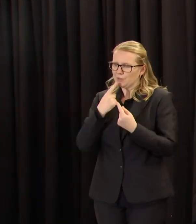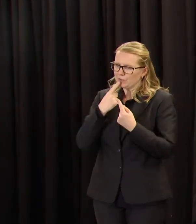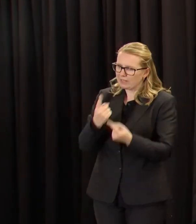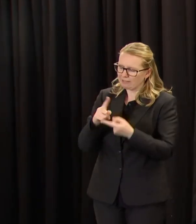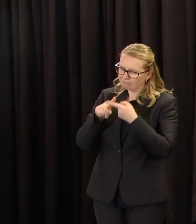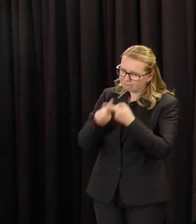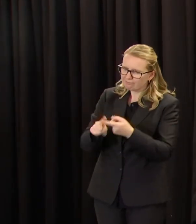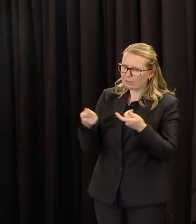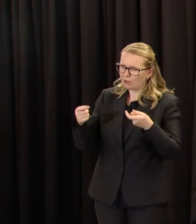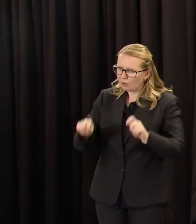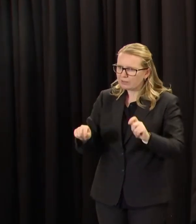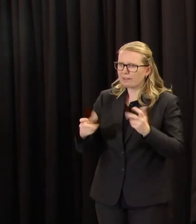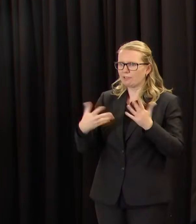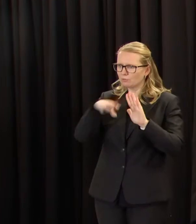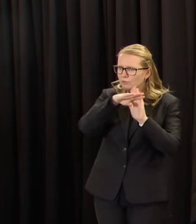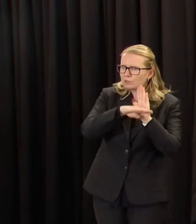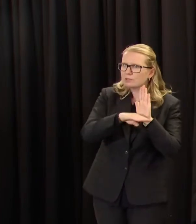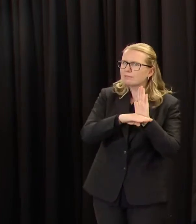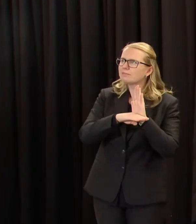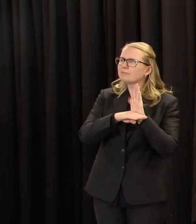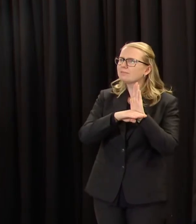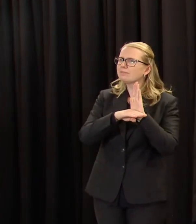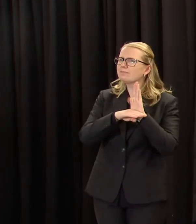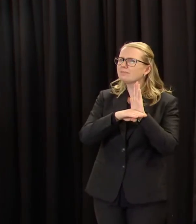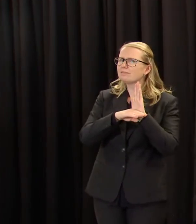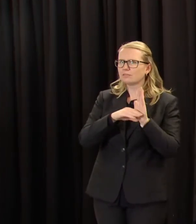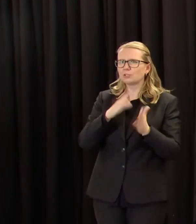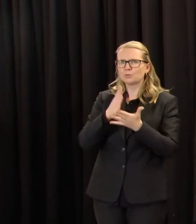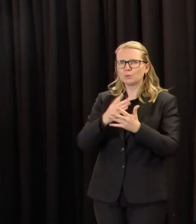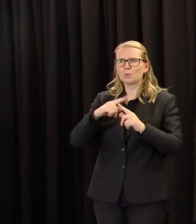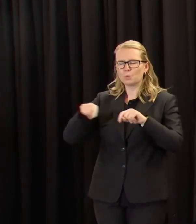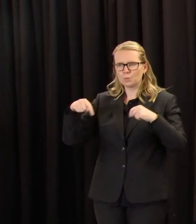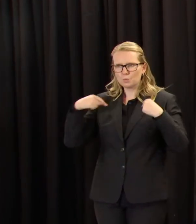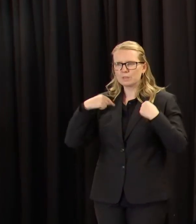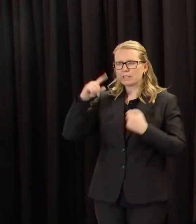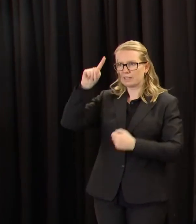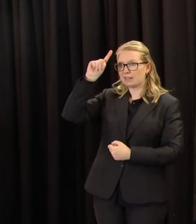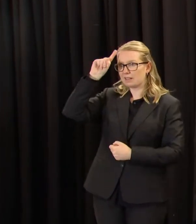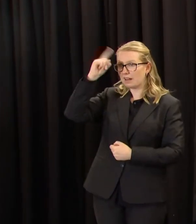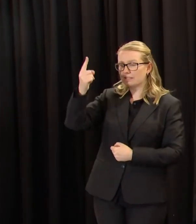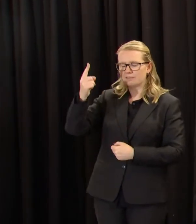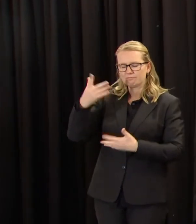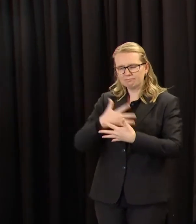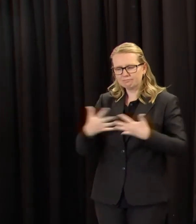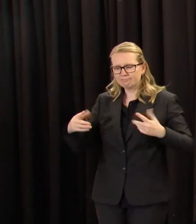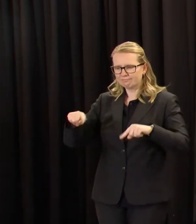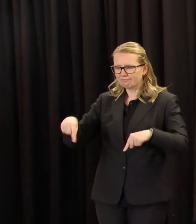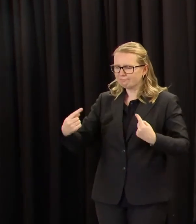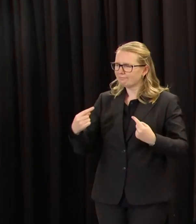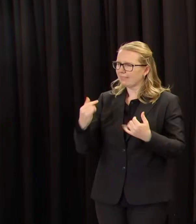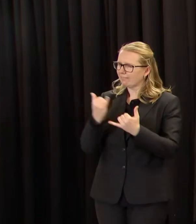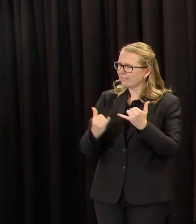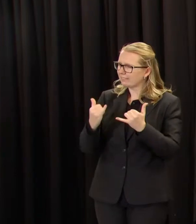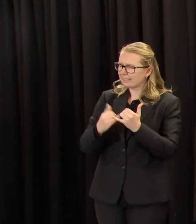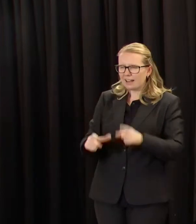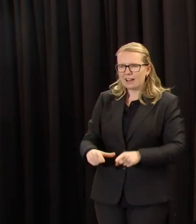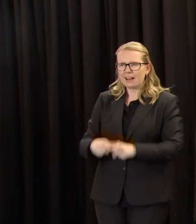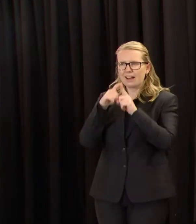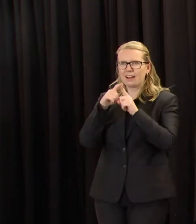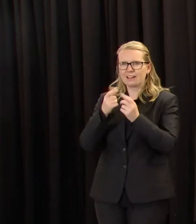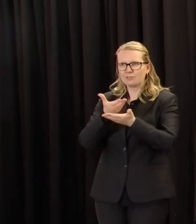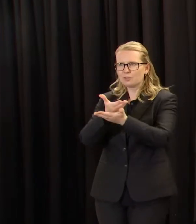decisions are flippantly made. It is a process of very important